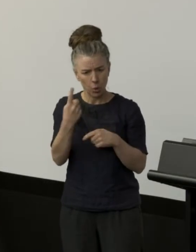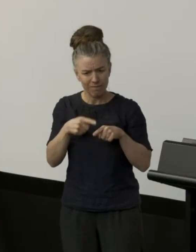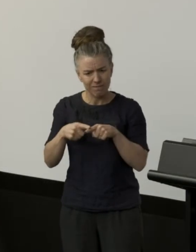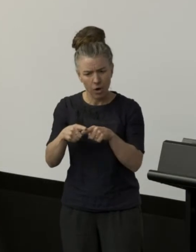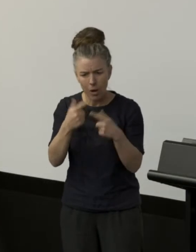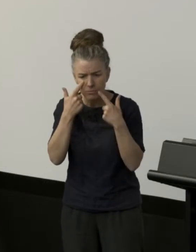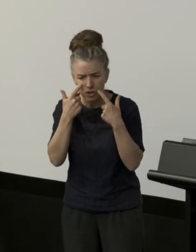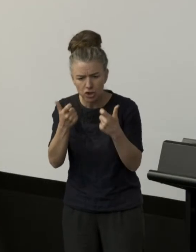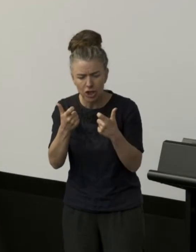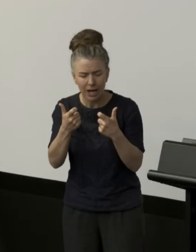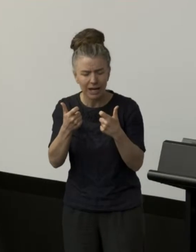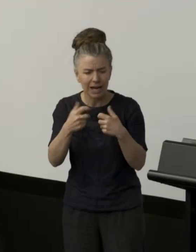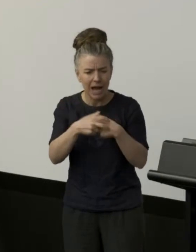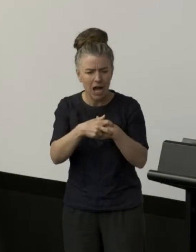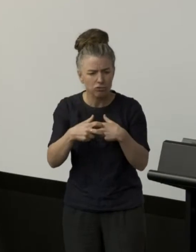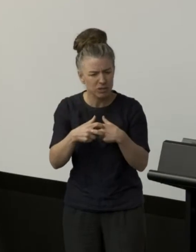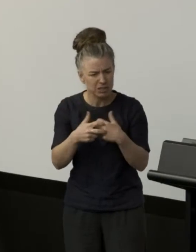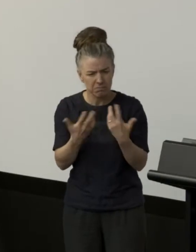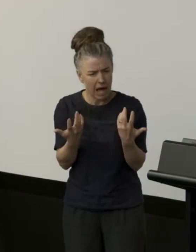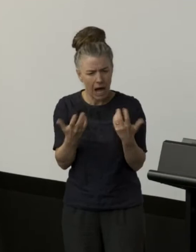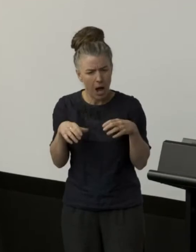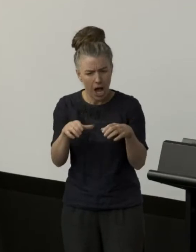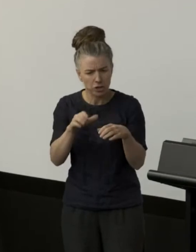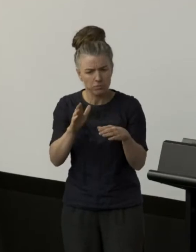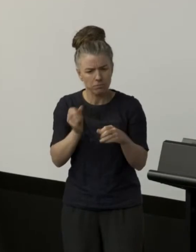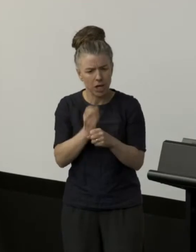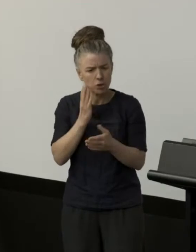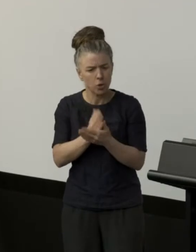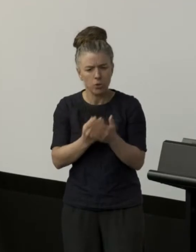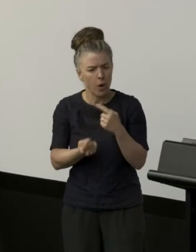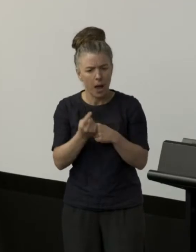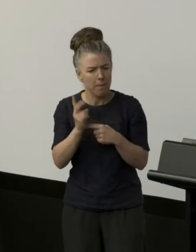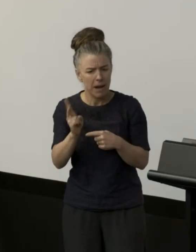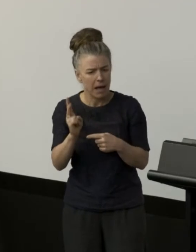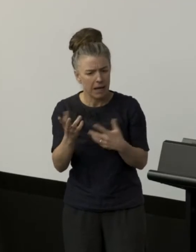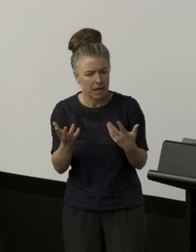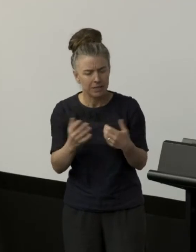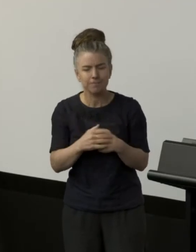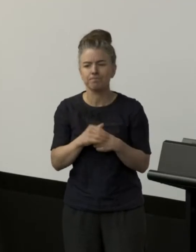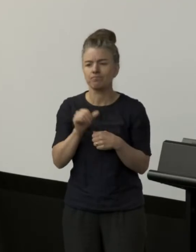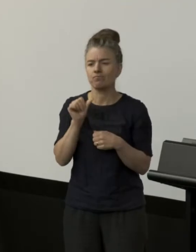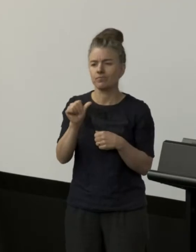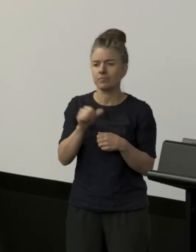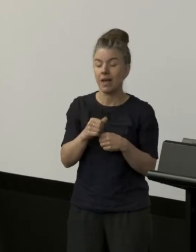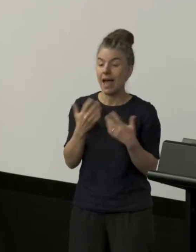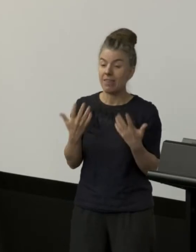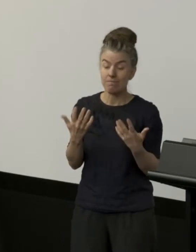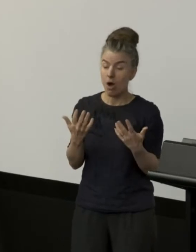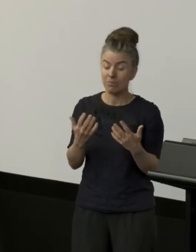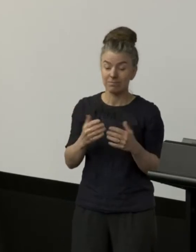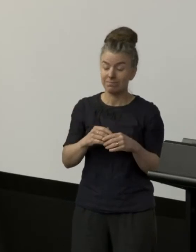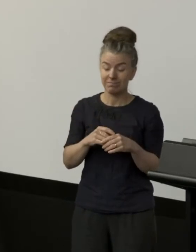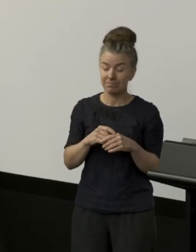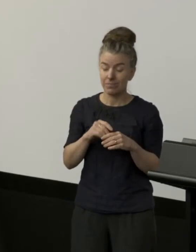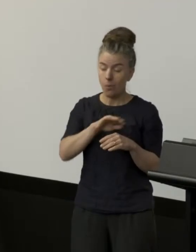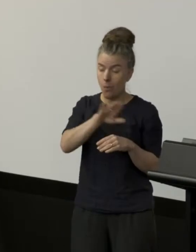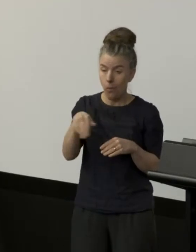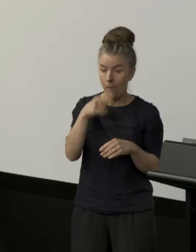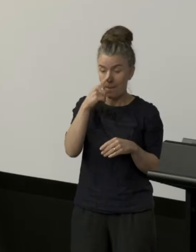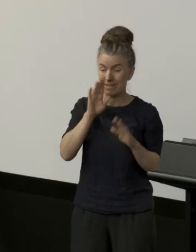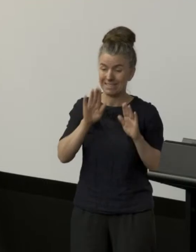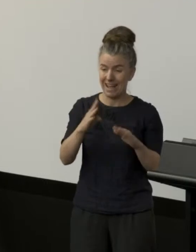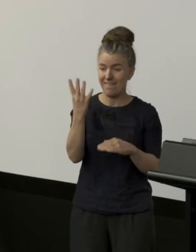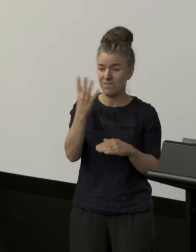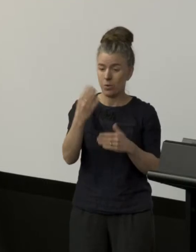for the exemptions, and what has been done? Yeah, so at the moment there are no exemptions. So, but in this case,